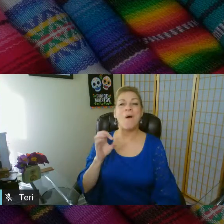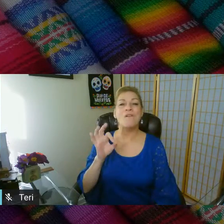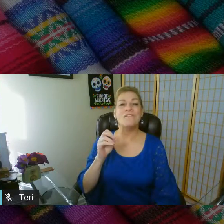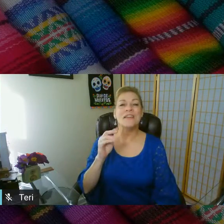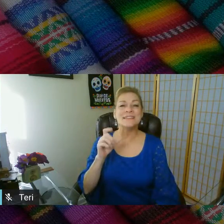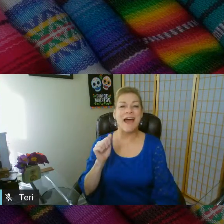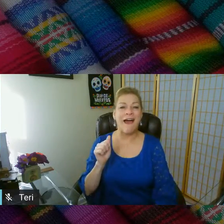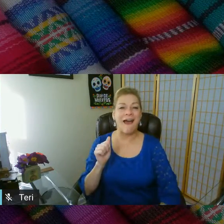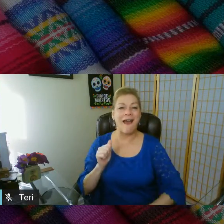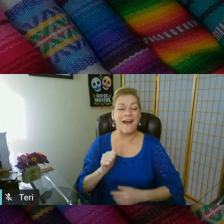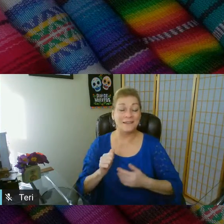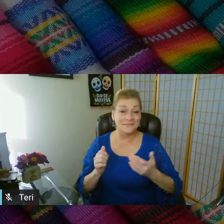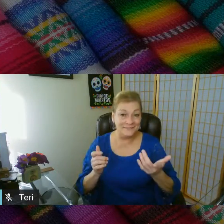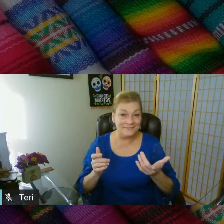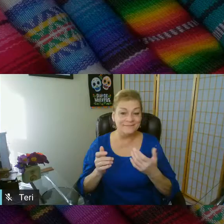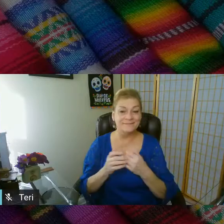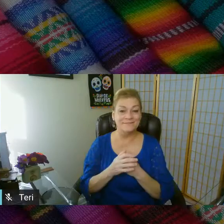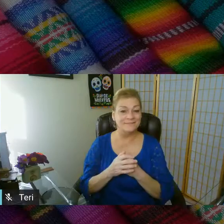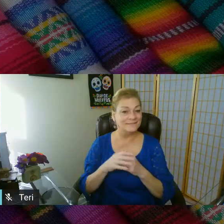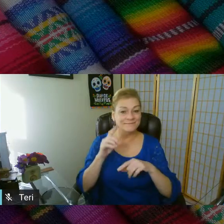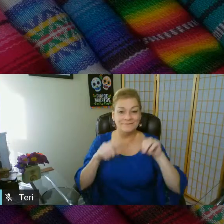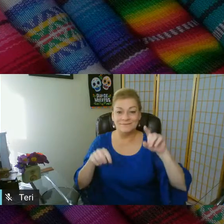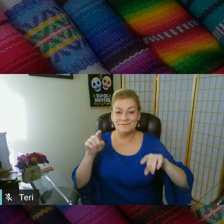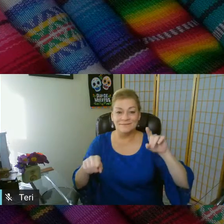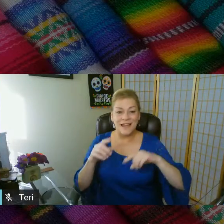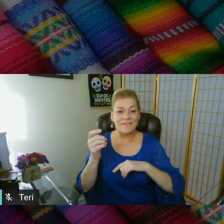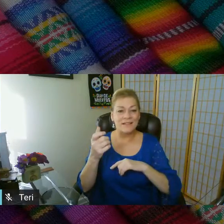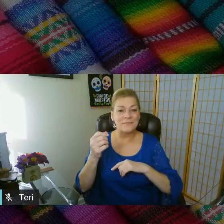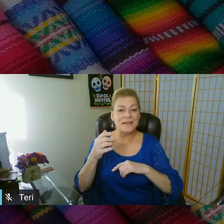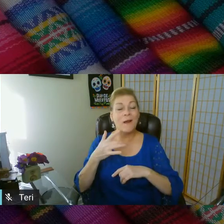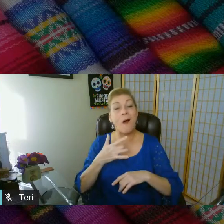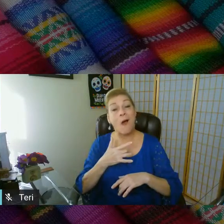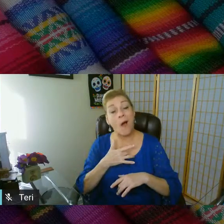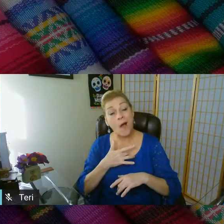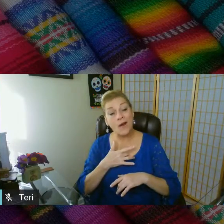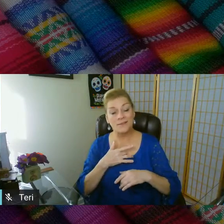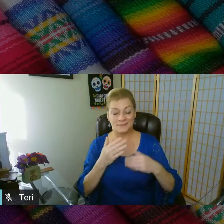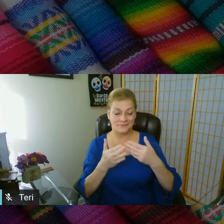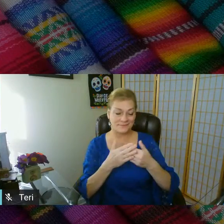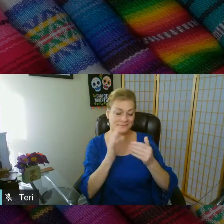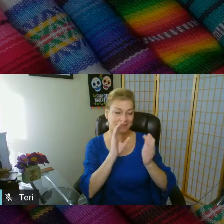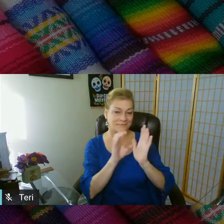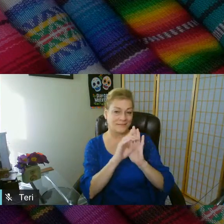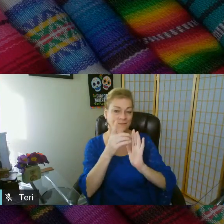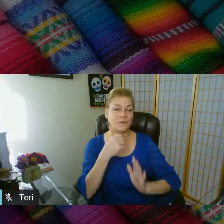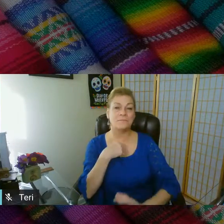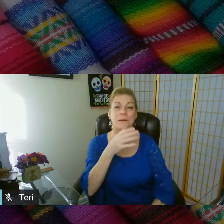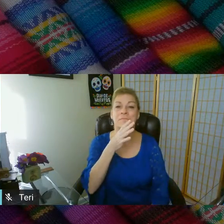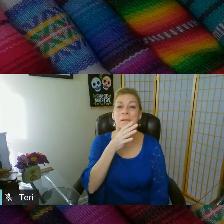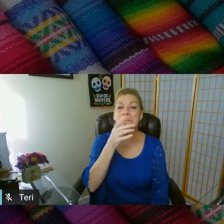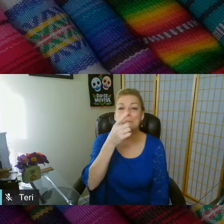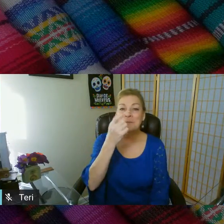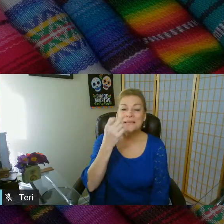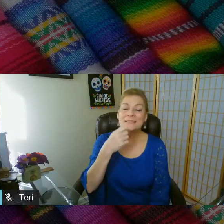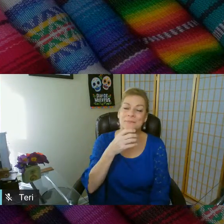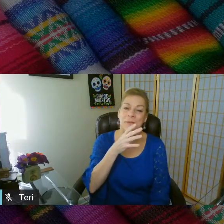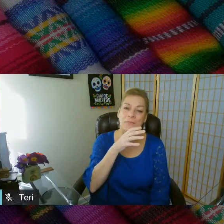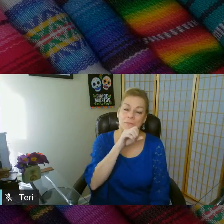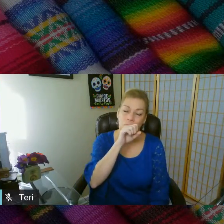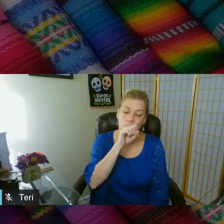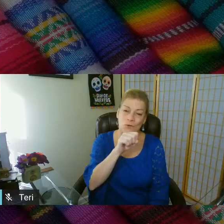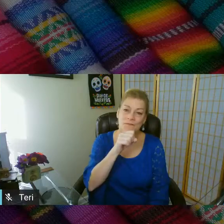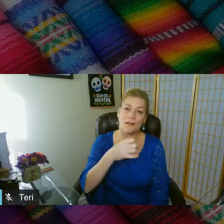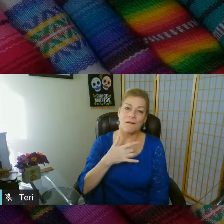of things. I have like a little hearts up here by this picture. And that's actually for my mom, on behalf of my mom, because she loves hearts and collects